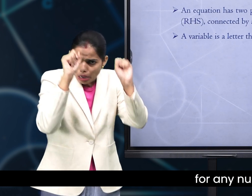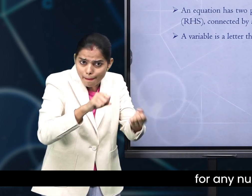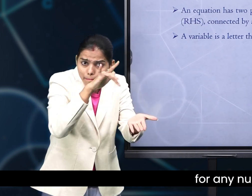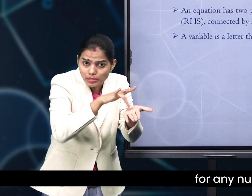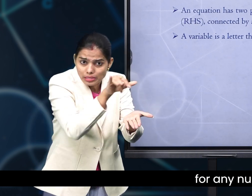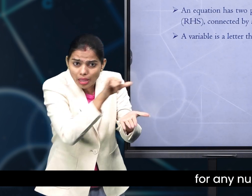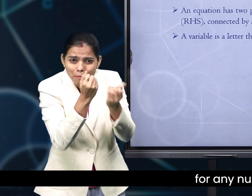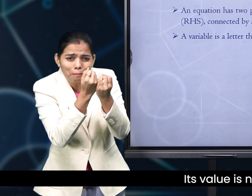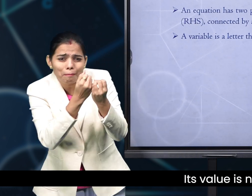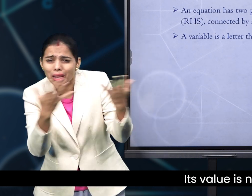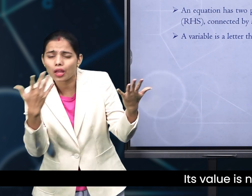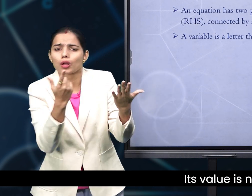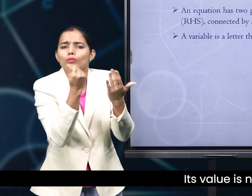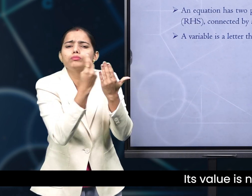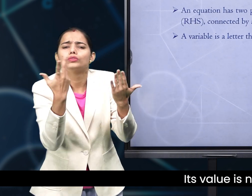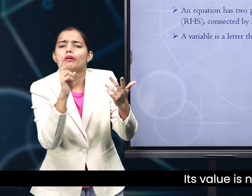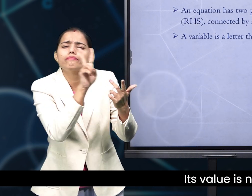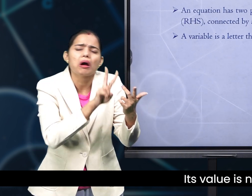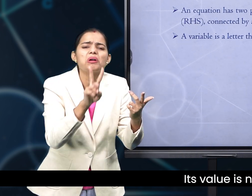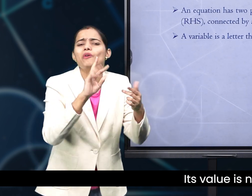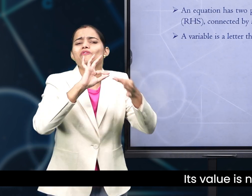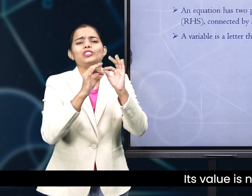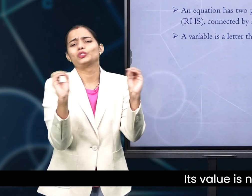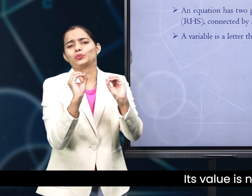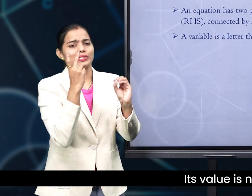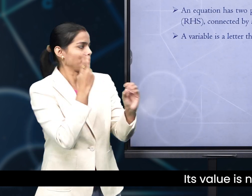any number. Its value is not fixed.